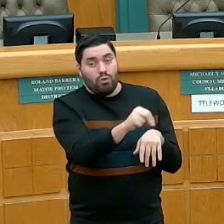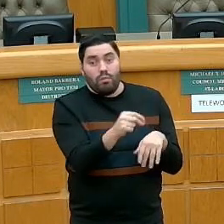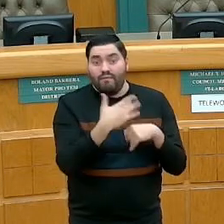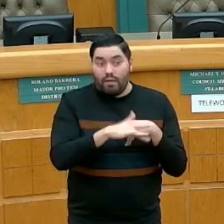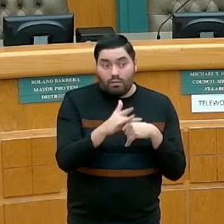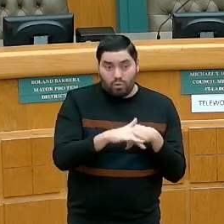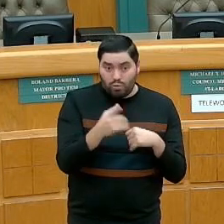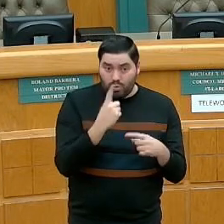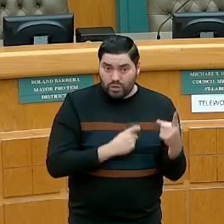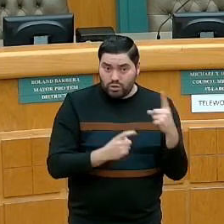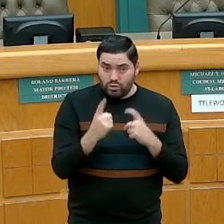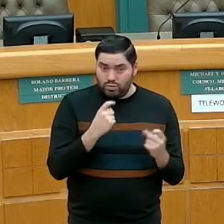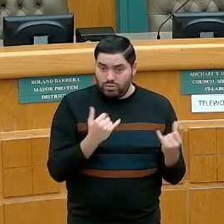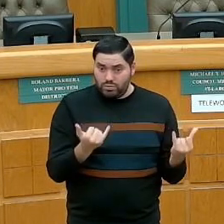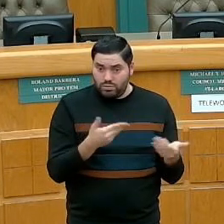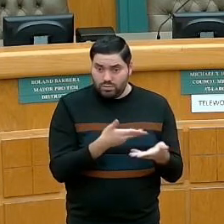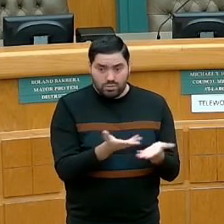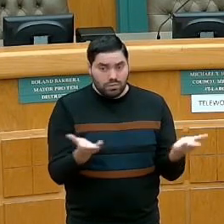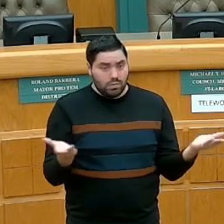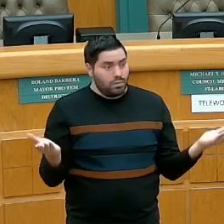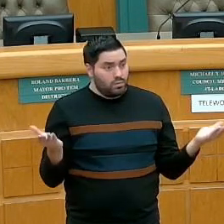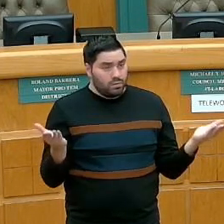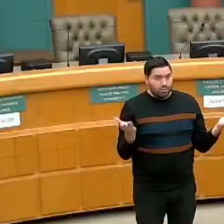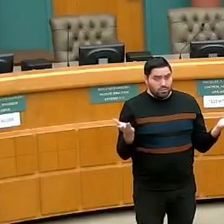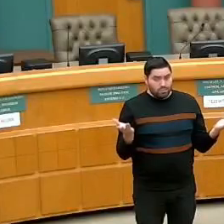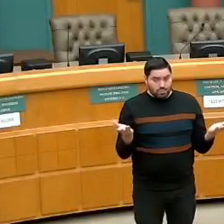questions that you all might have.